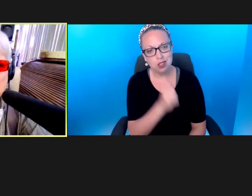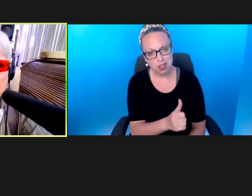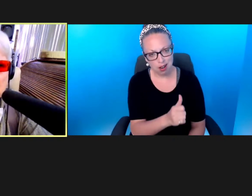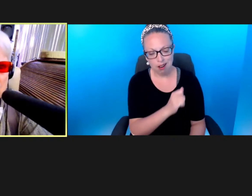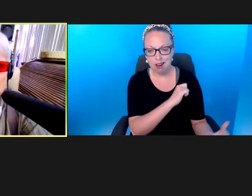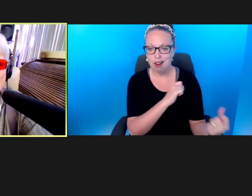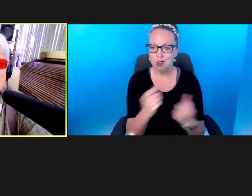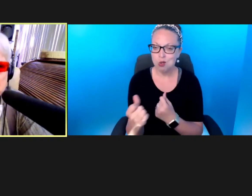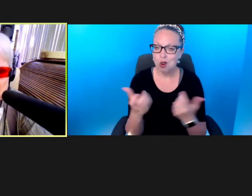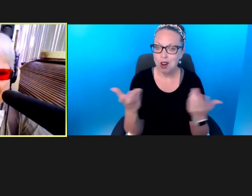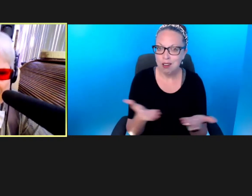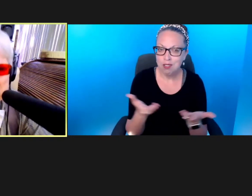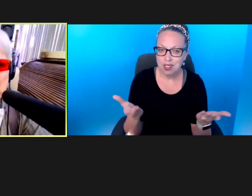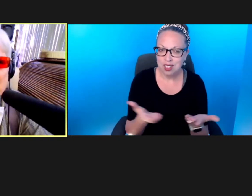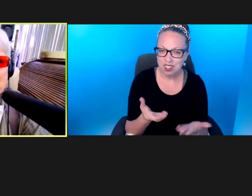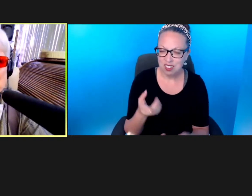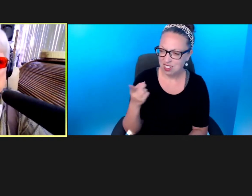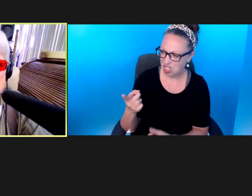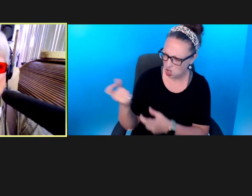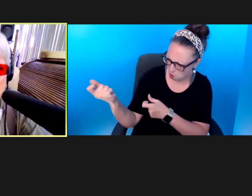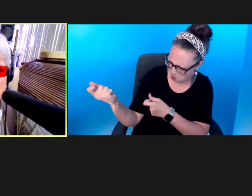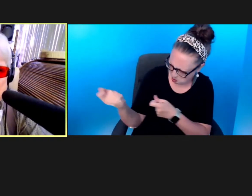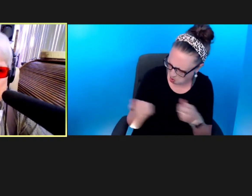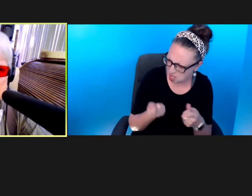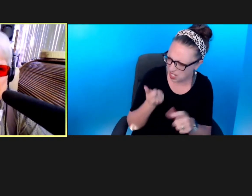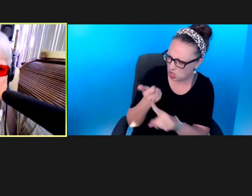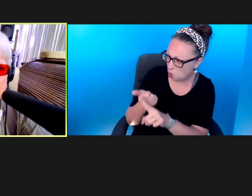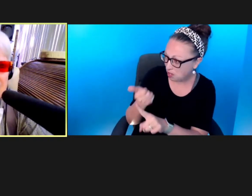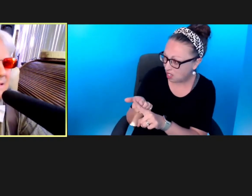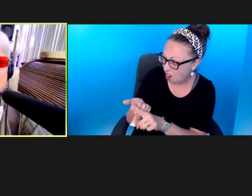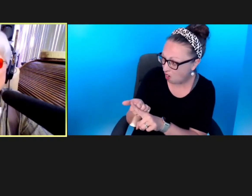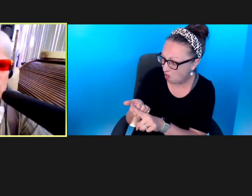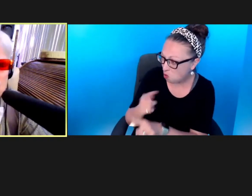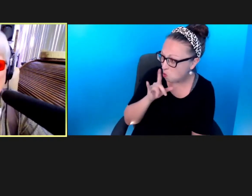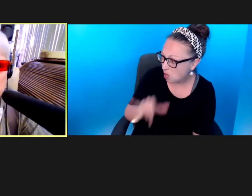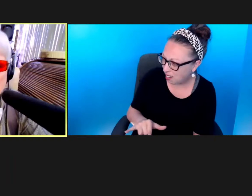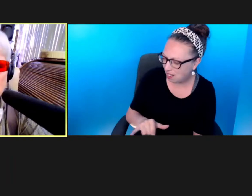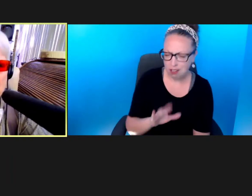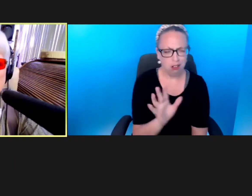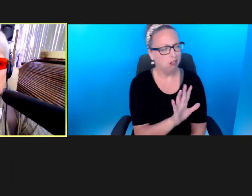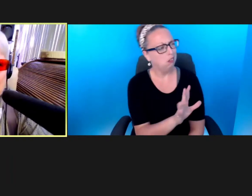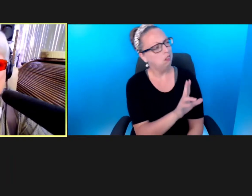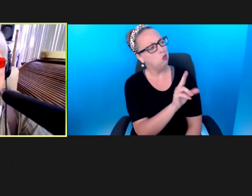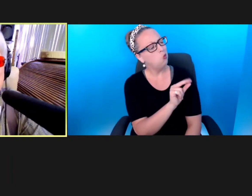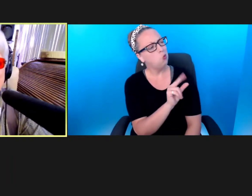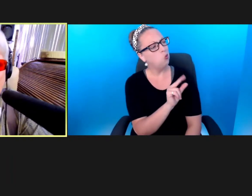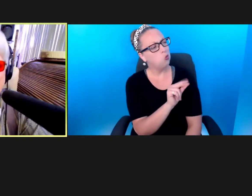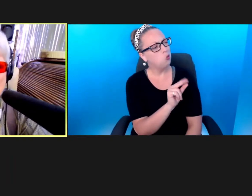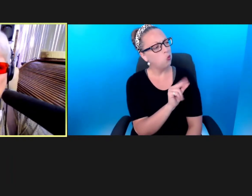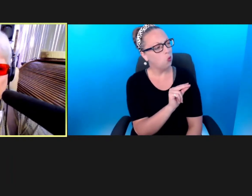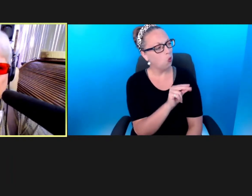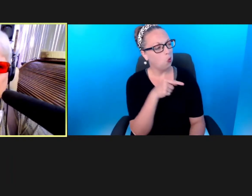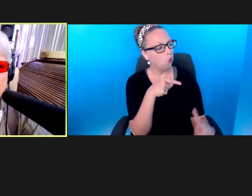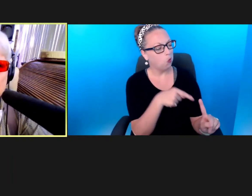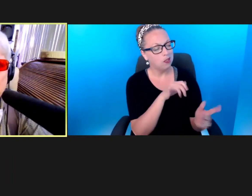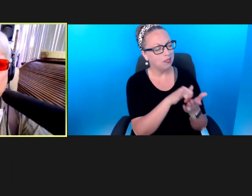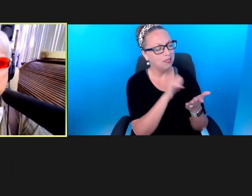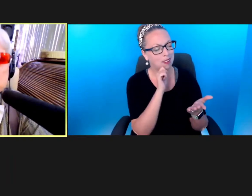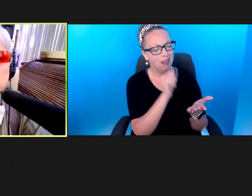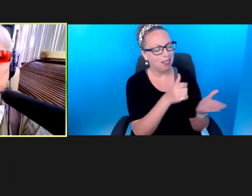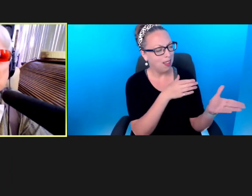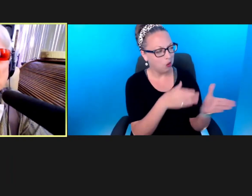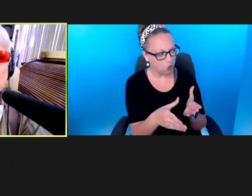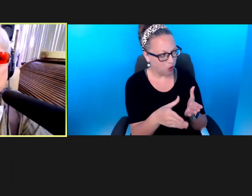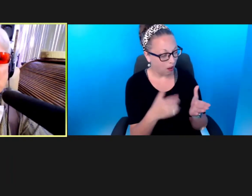here." "You drag it by yourself?" says I. No, it's not that way.